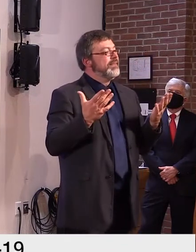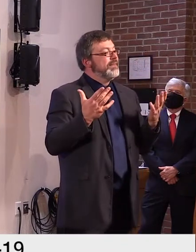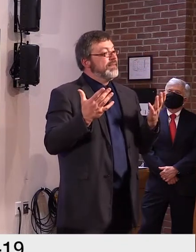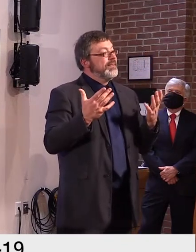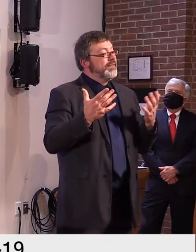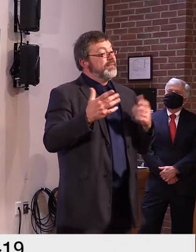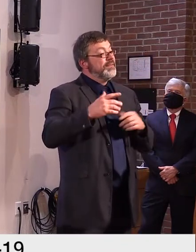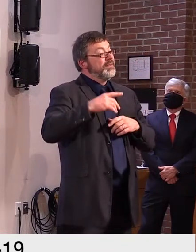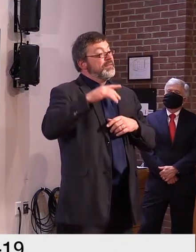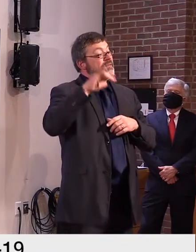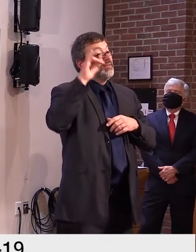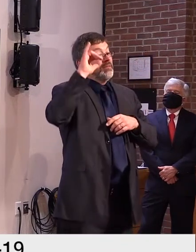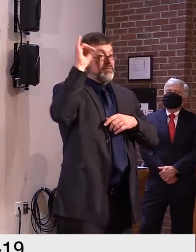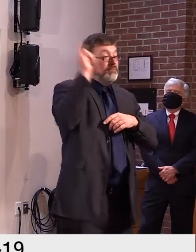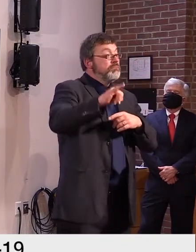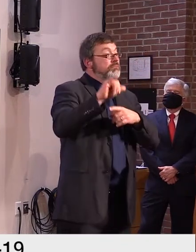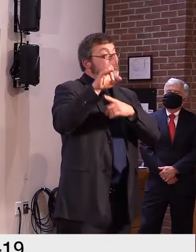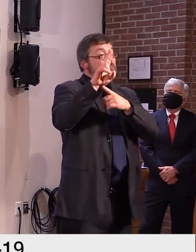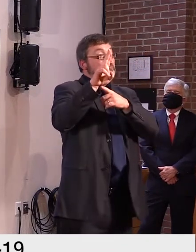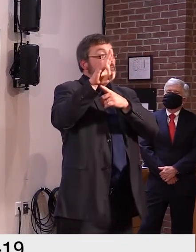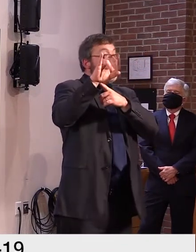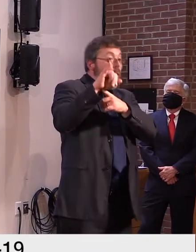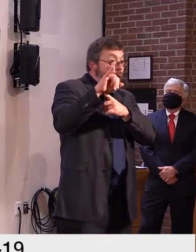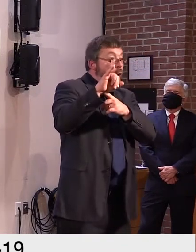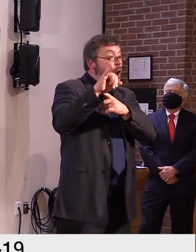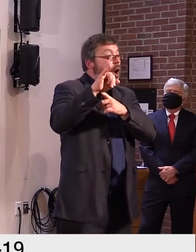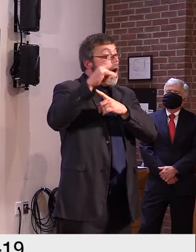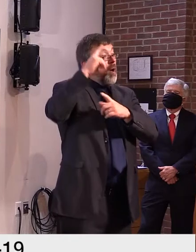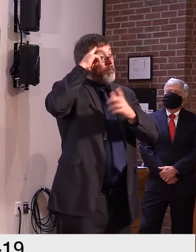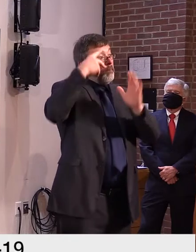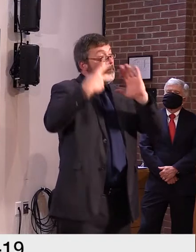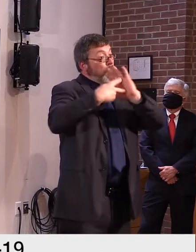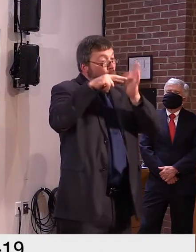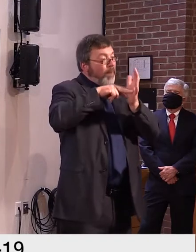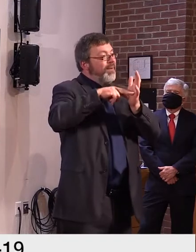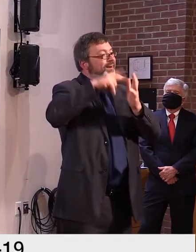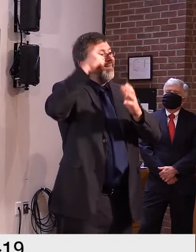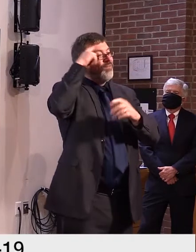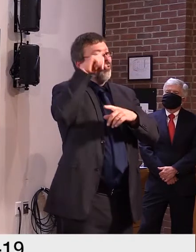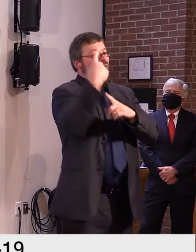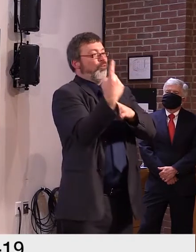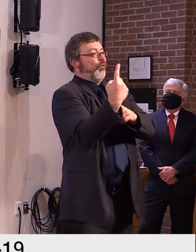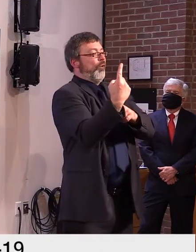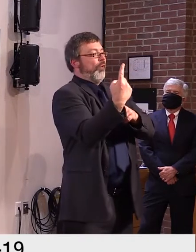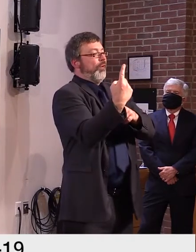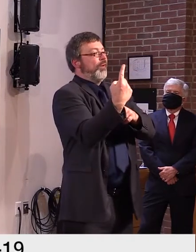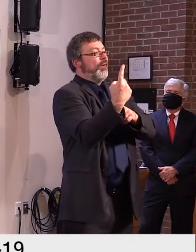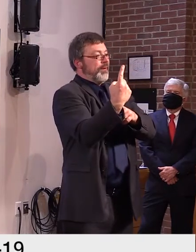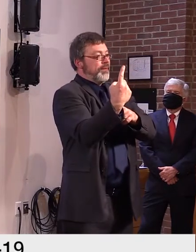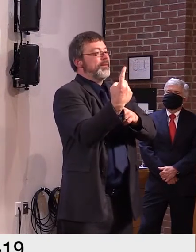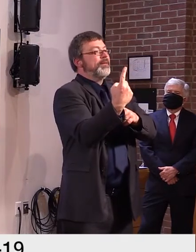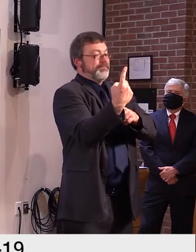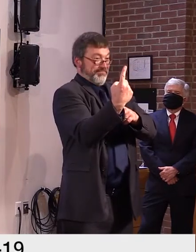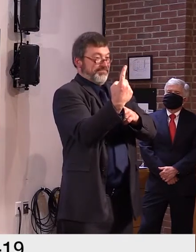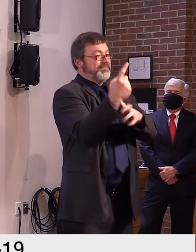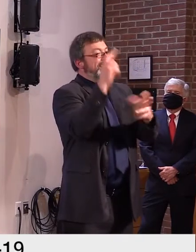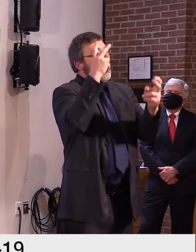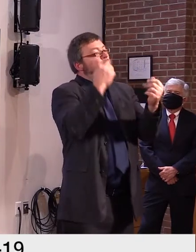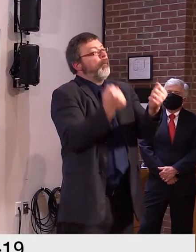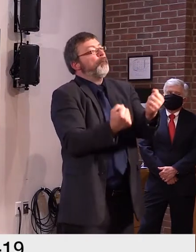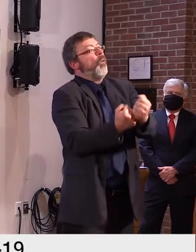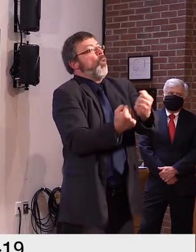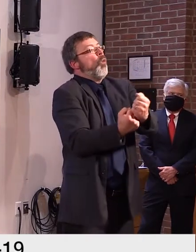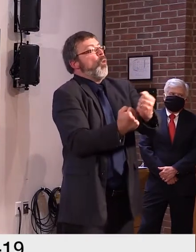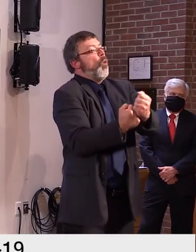over the past decade. It was meant to be a support system, but not a complete offset of someone's full